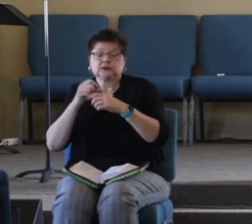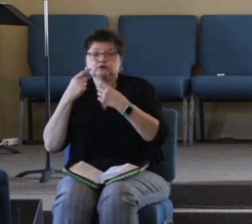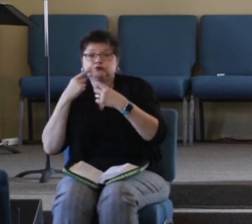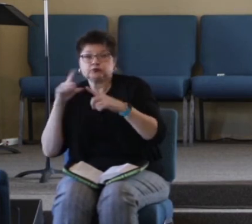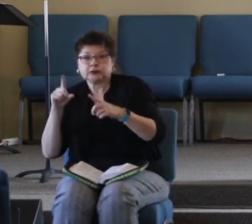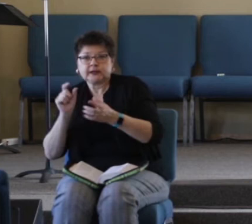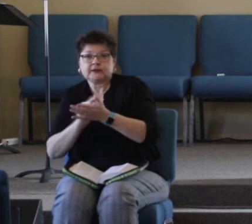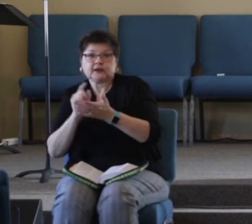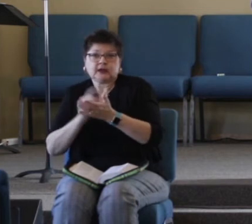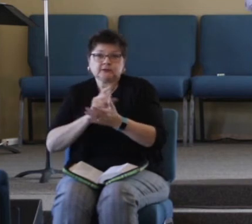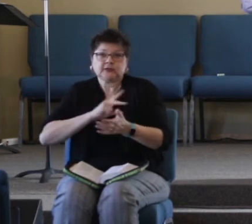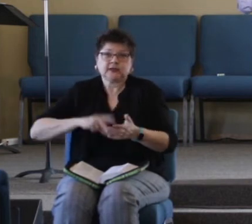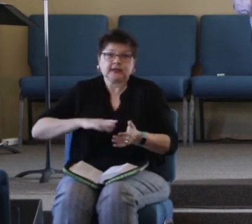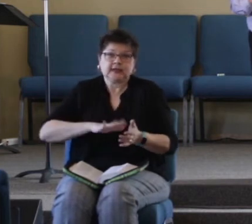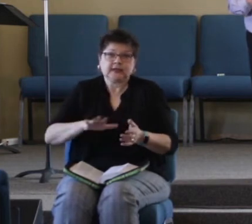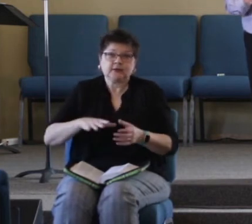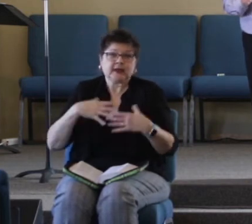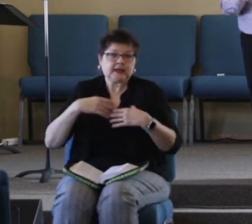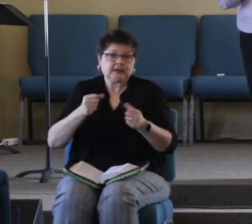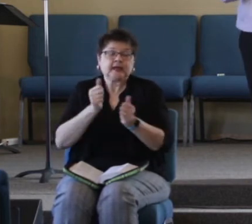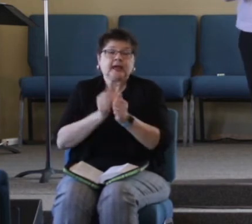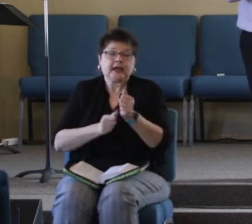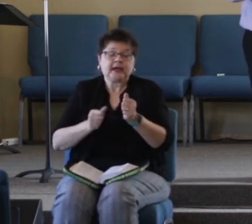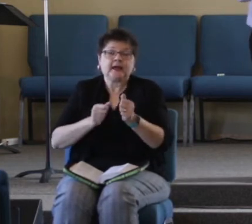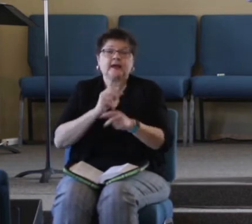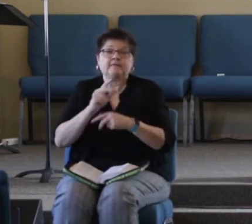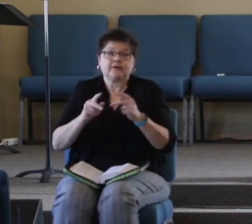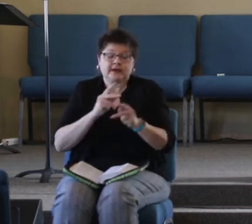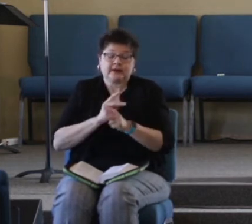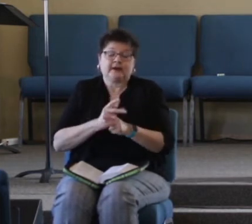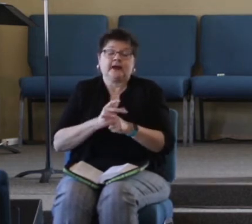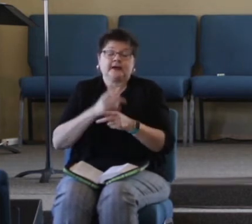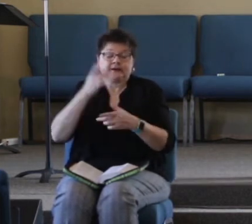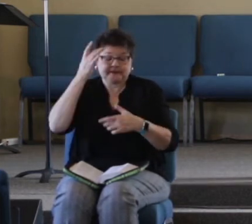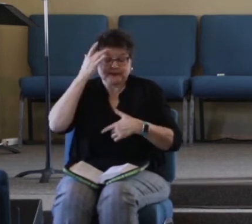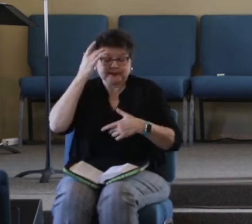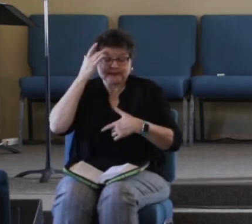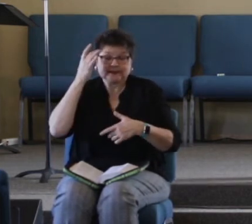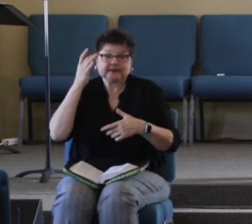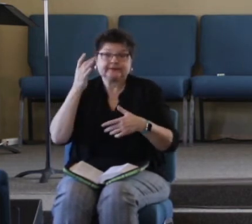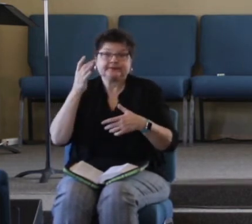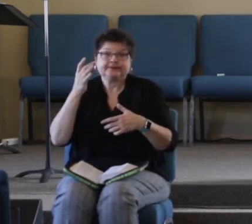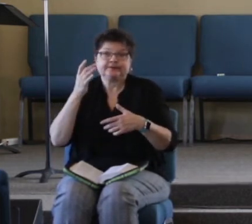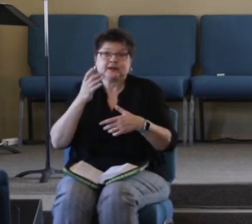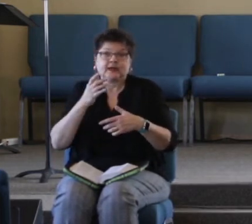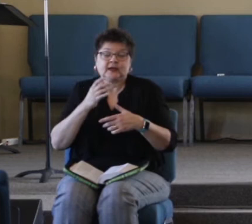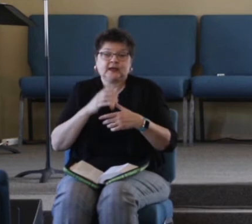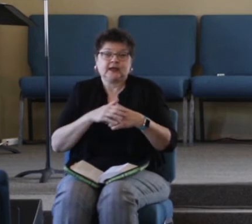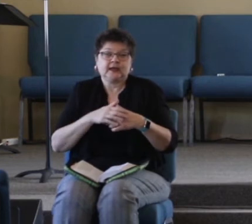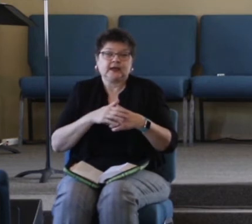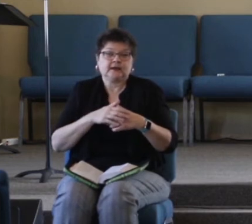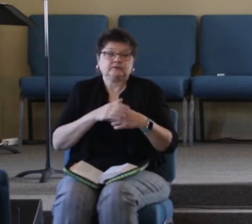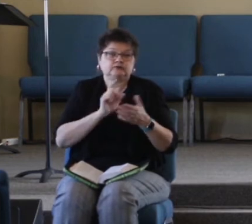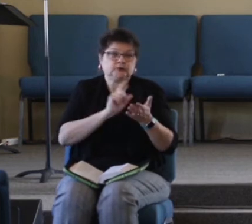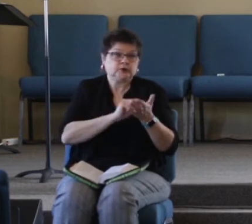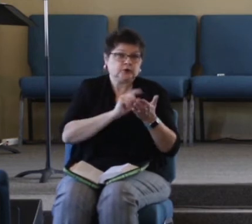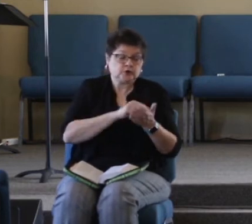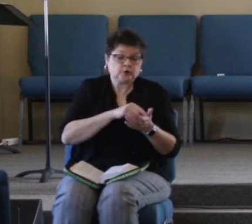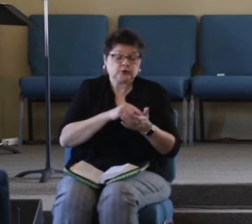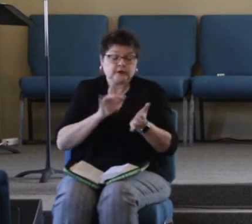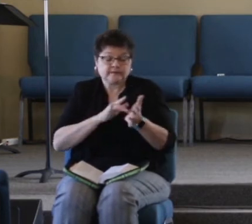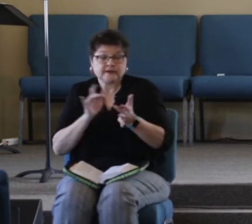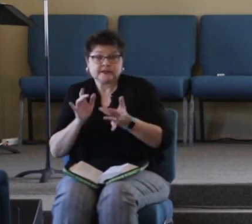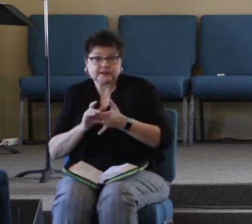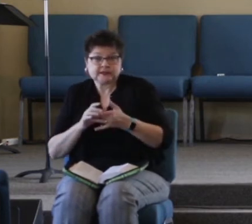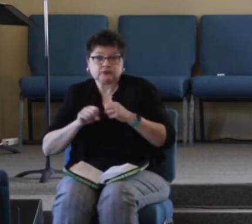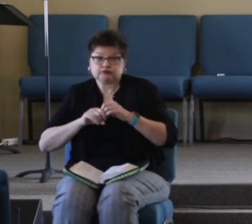every kind of sickness among the people. The news about him spread throughout all Syria, and they brought to him all